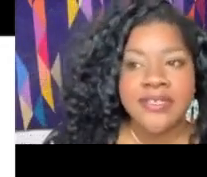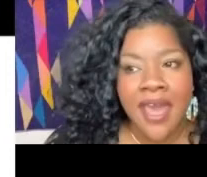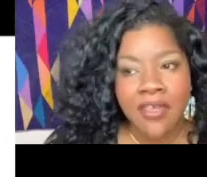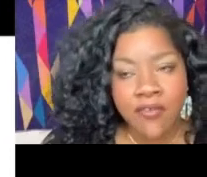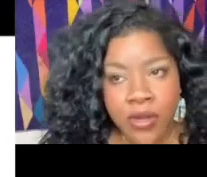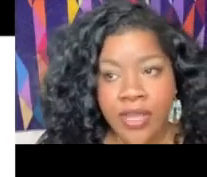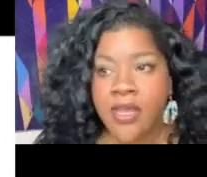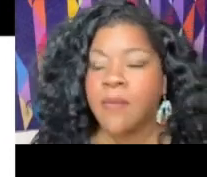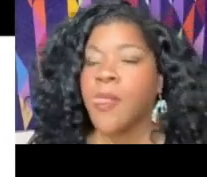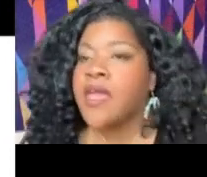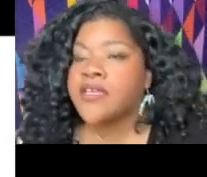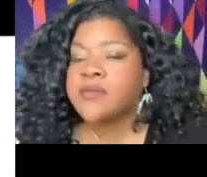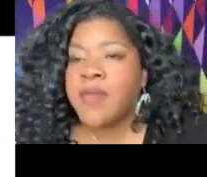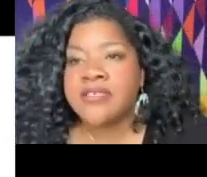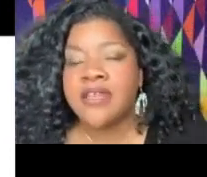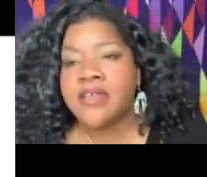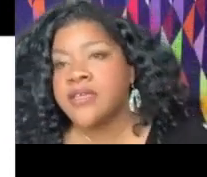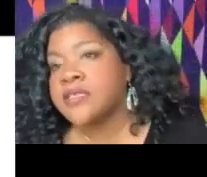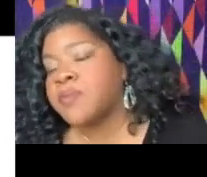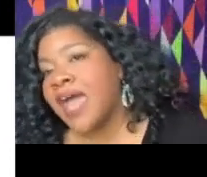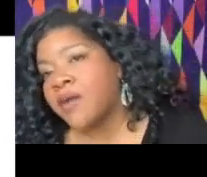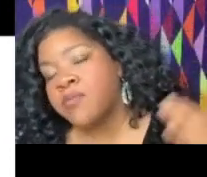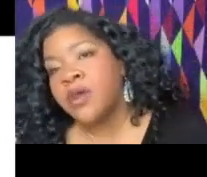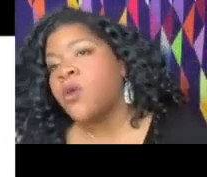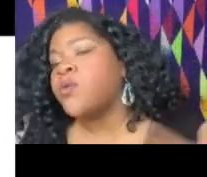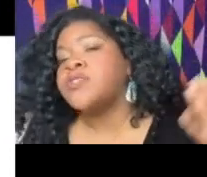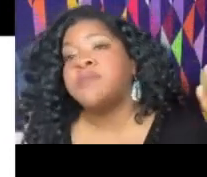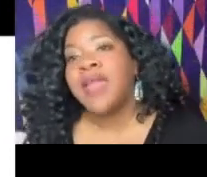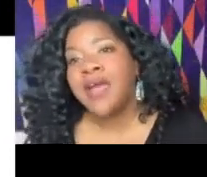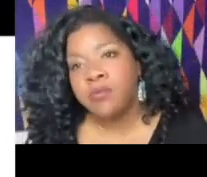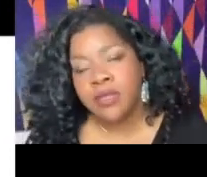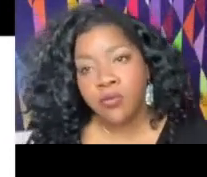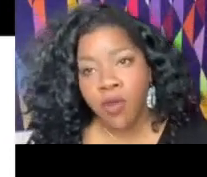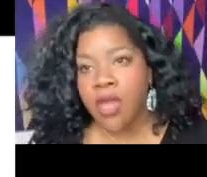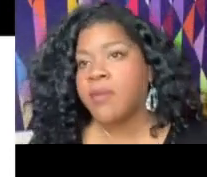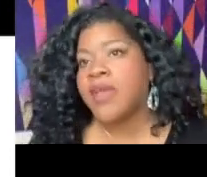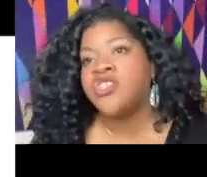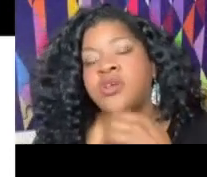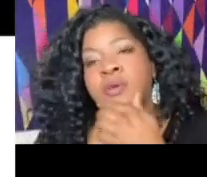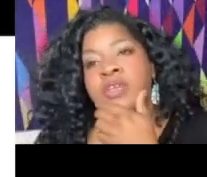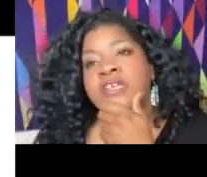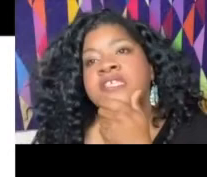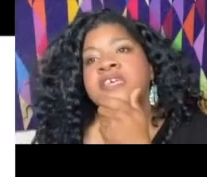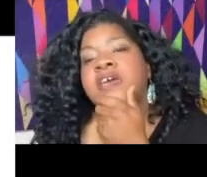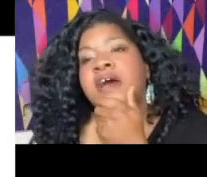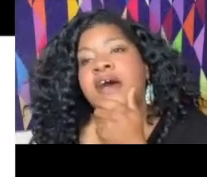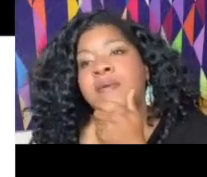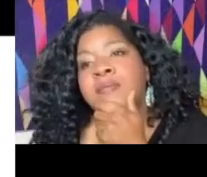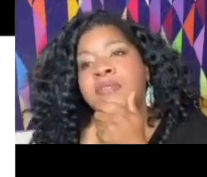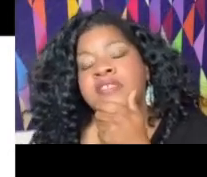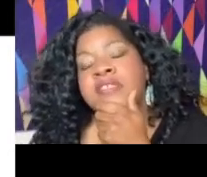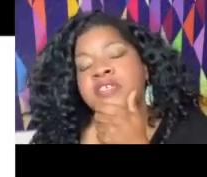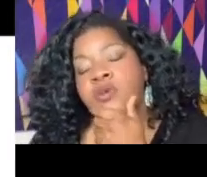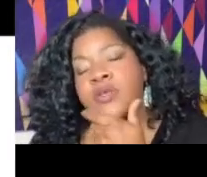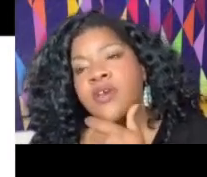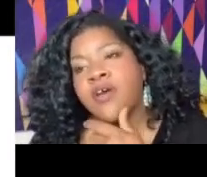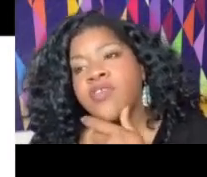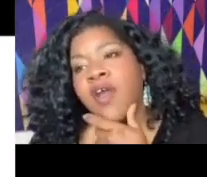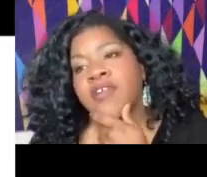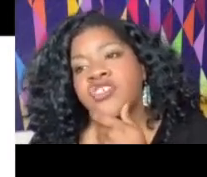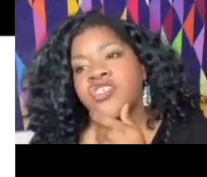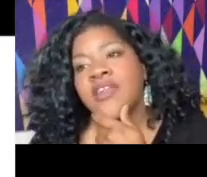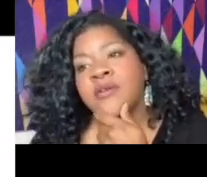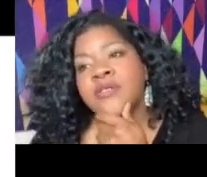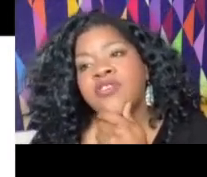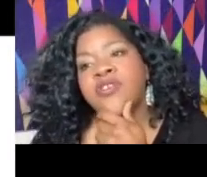Los Angeles, California, a space that is Black woman owned and Black woman run by Jill Moniz. The show is called